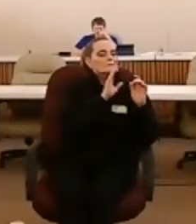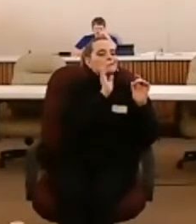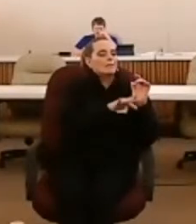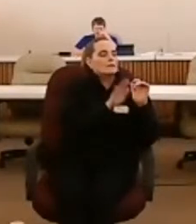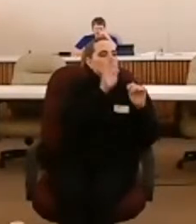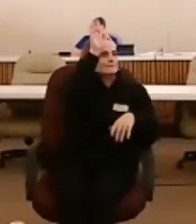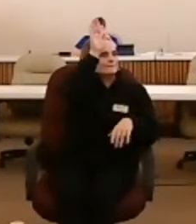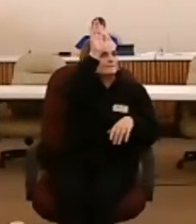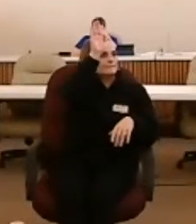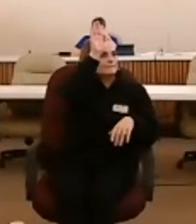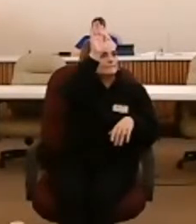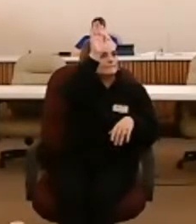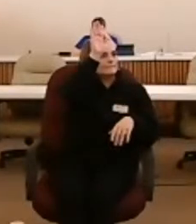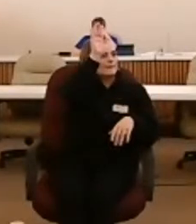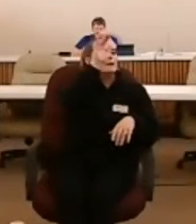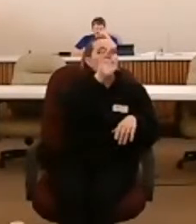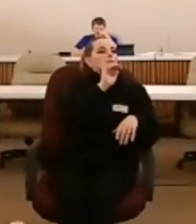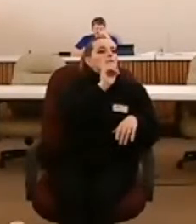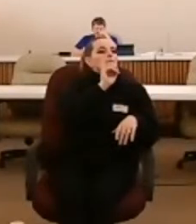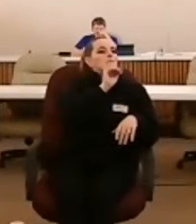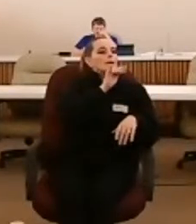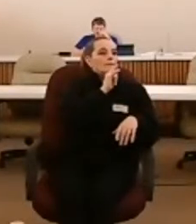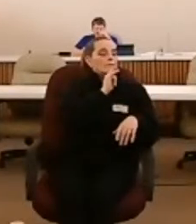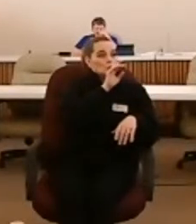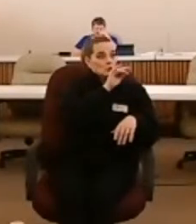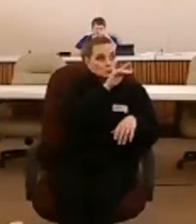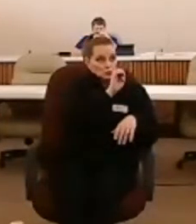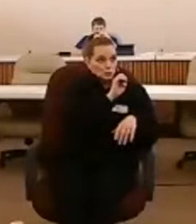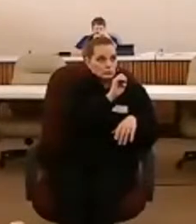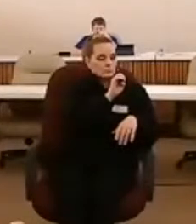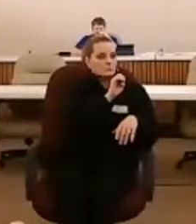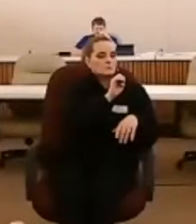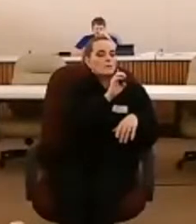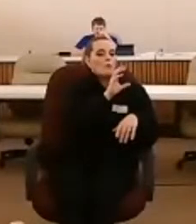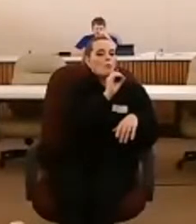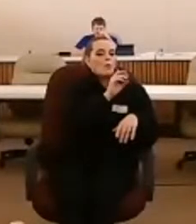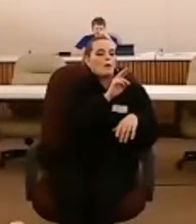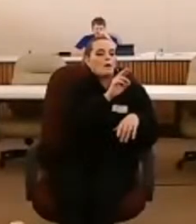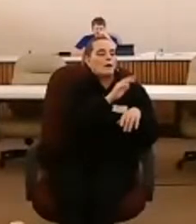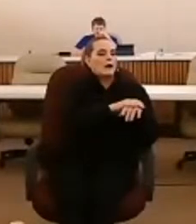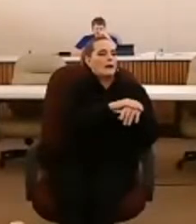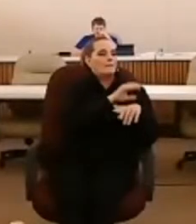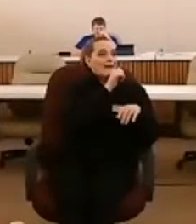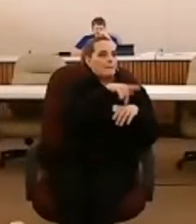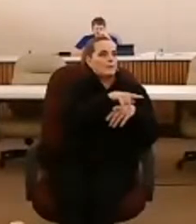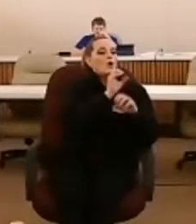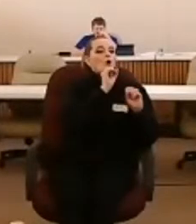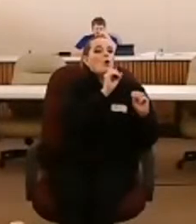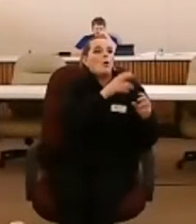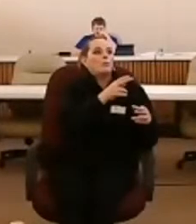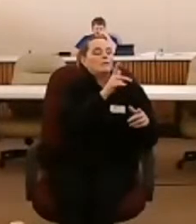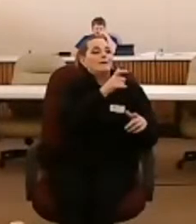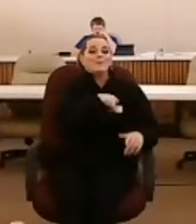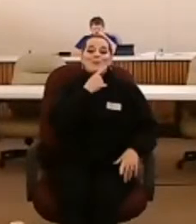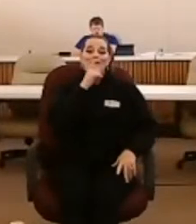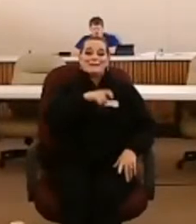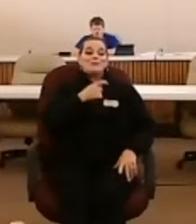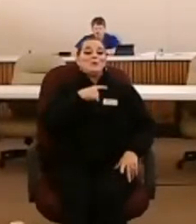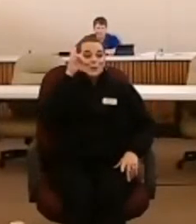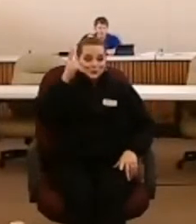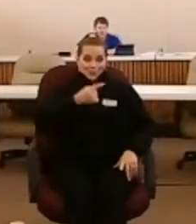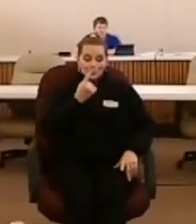hand control if you're on Zoom on your computer or on the app. Oh, that was all I needed to do. I have